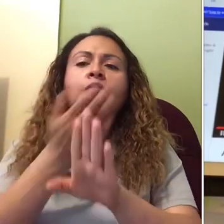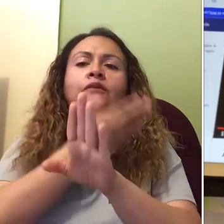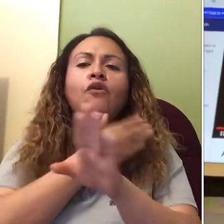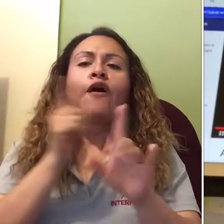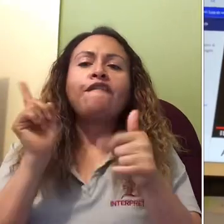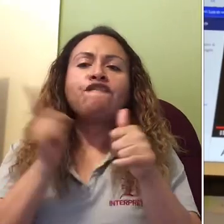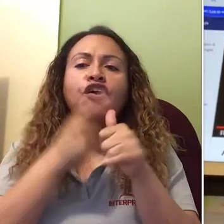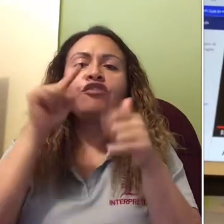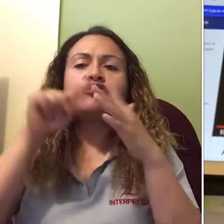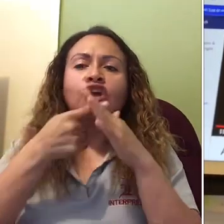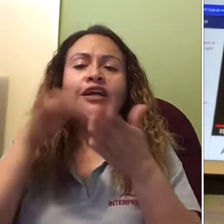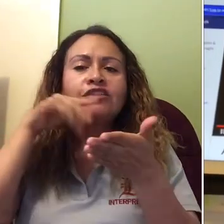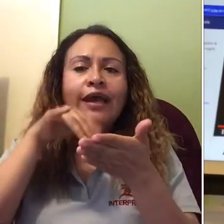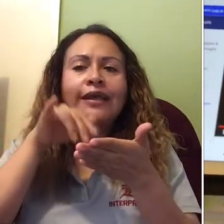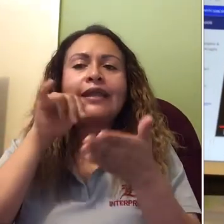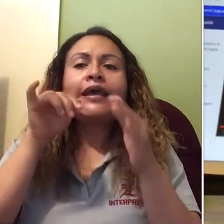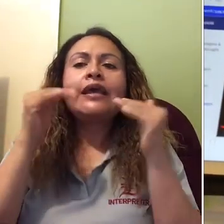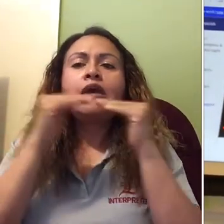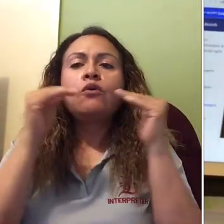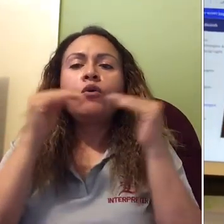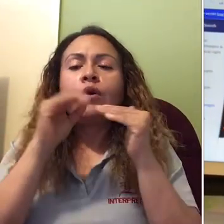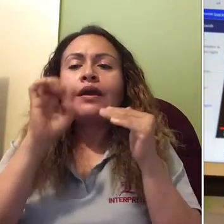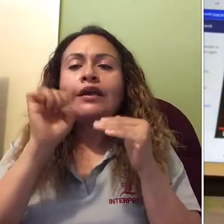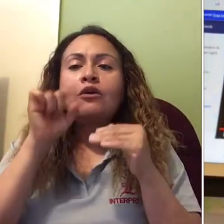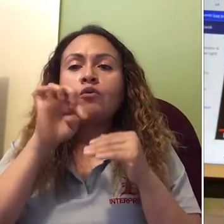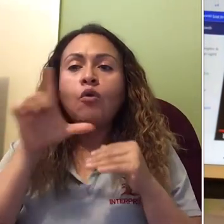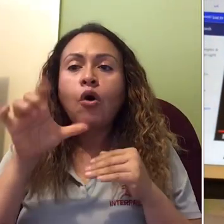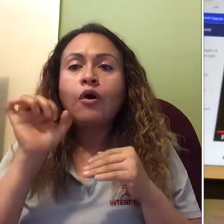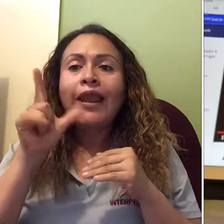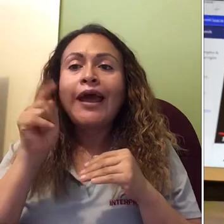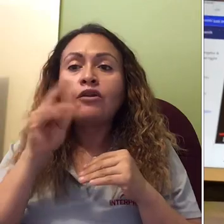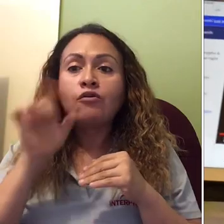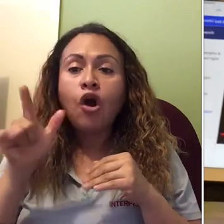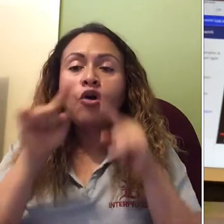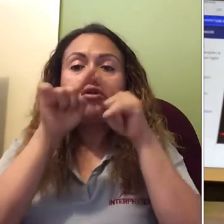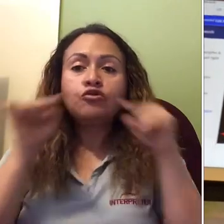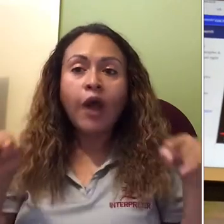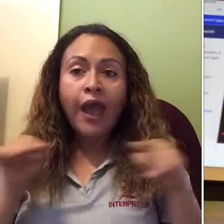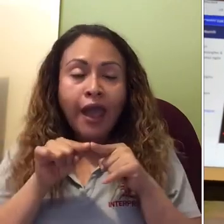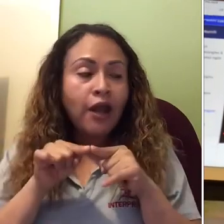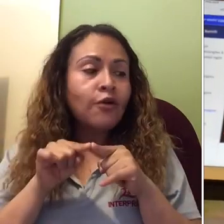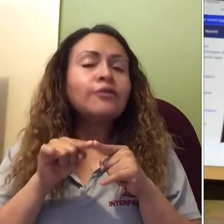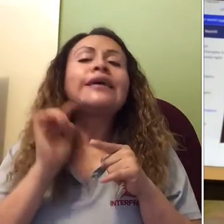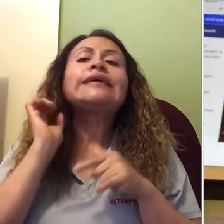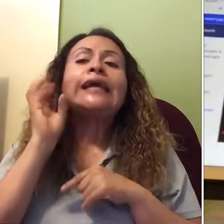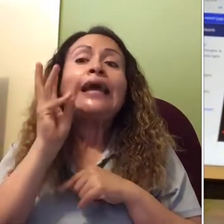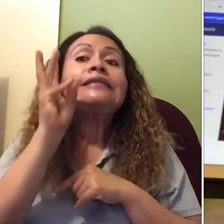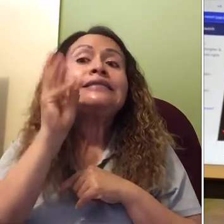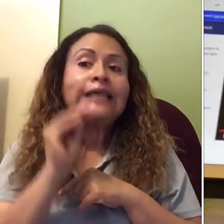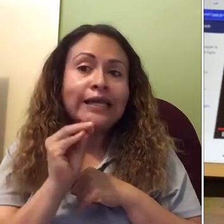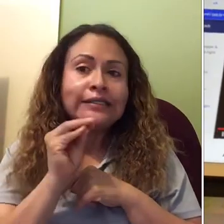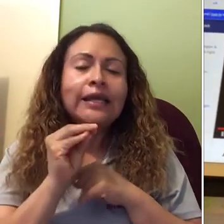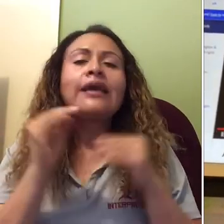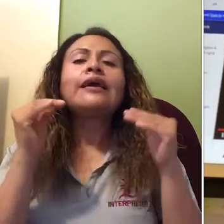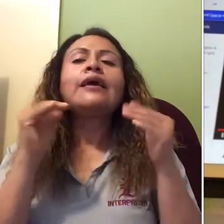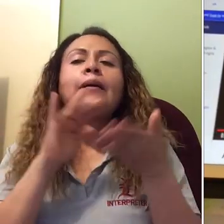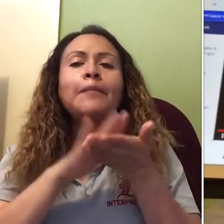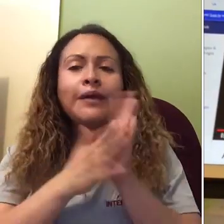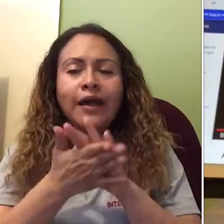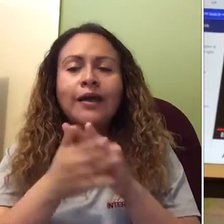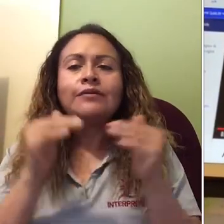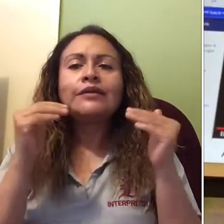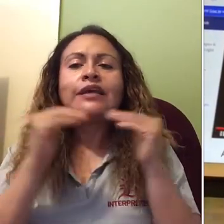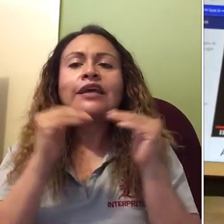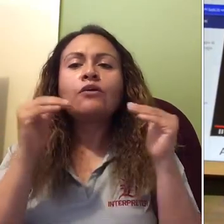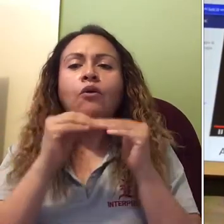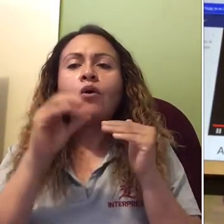studying equilateral triangles, we know that all of the angles of a triangle are 60 degrees, and we're dealing with an equilateral triangle, which means